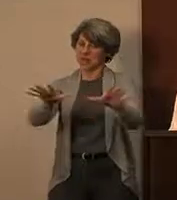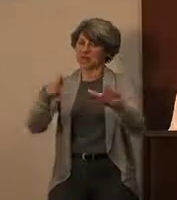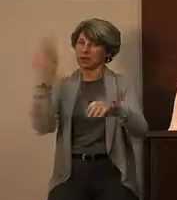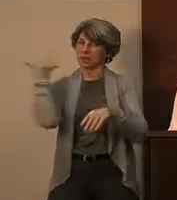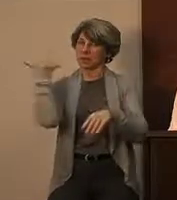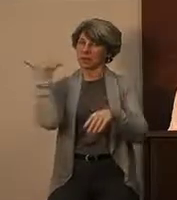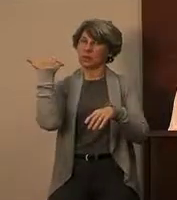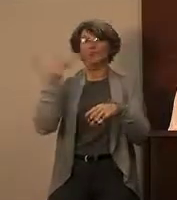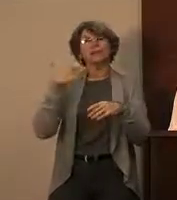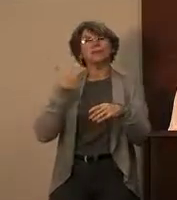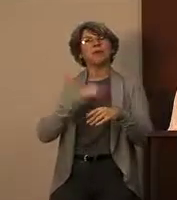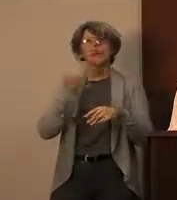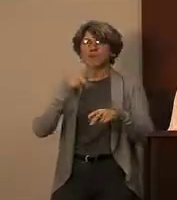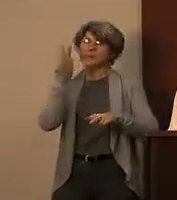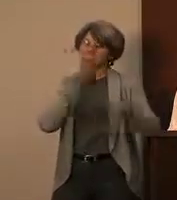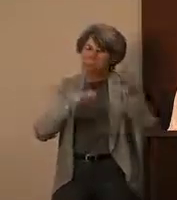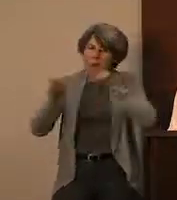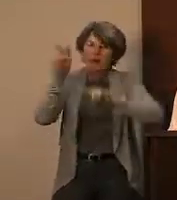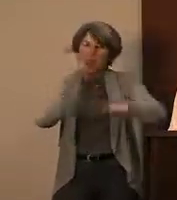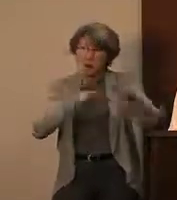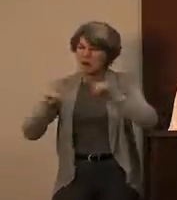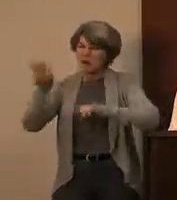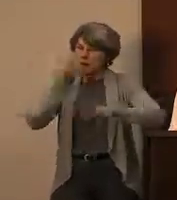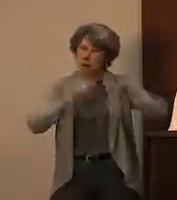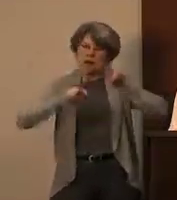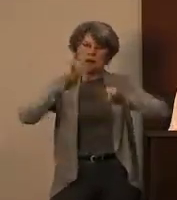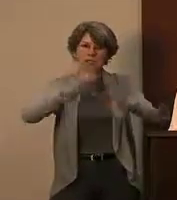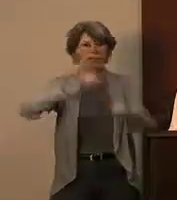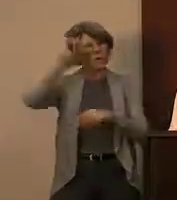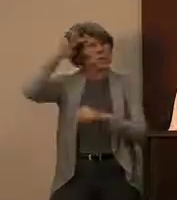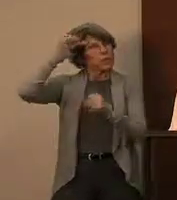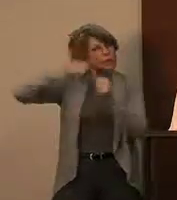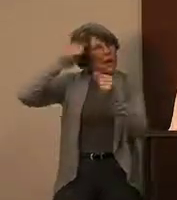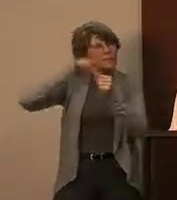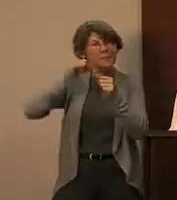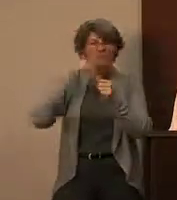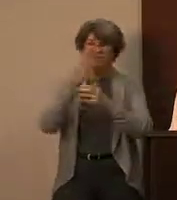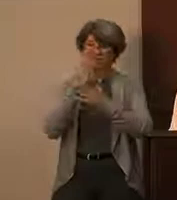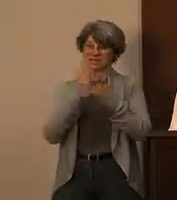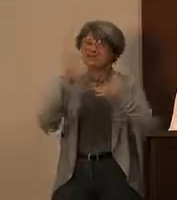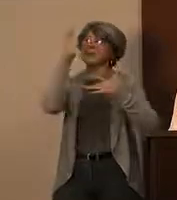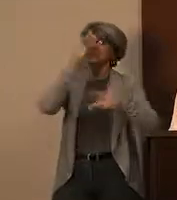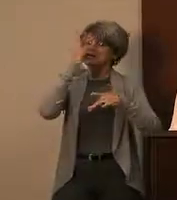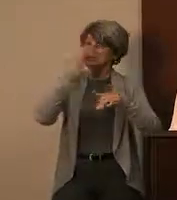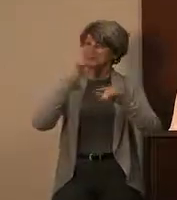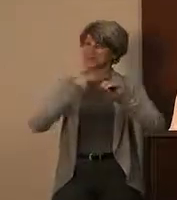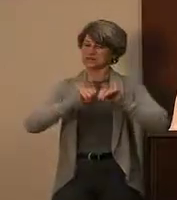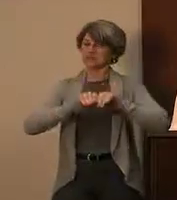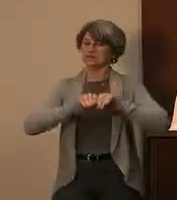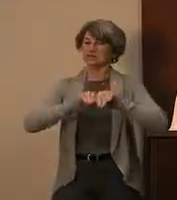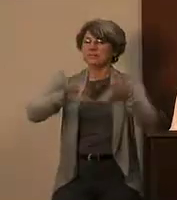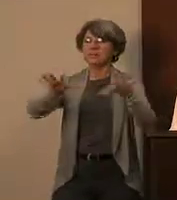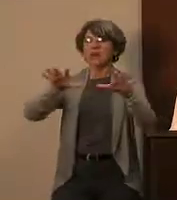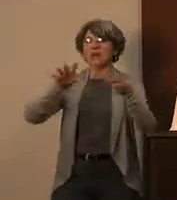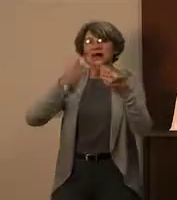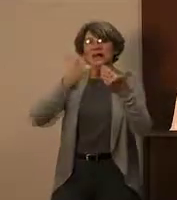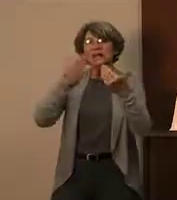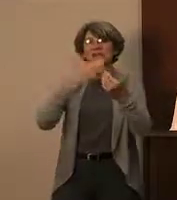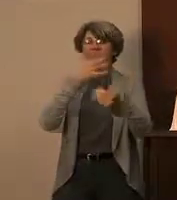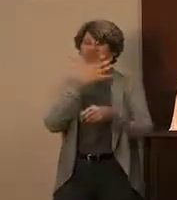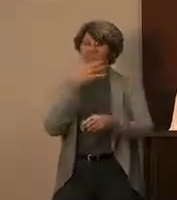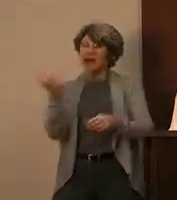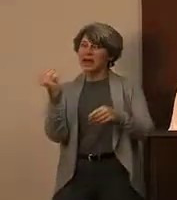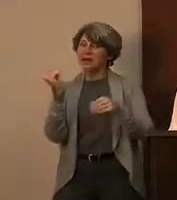very surveillant, and we need to remember there are resistant pathogens, and we need to use our standard